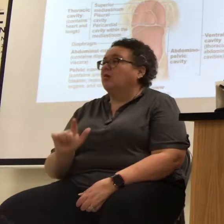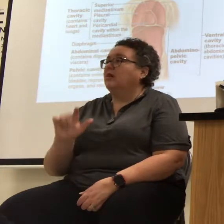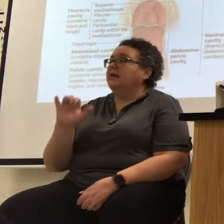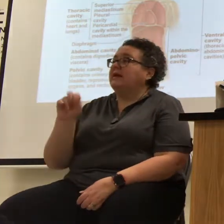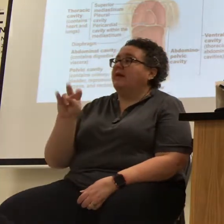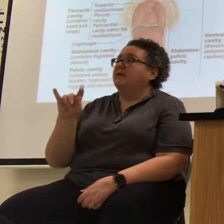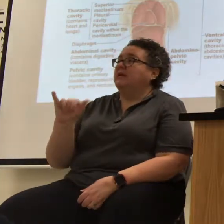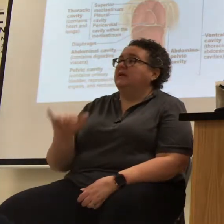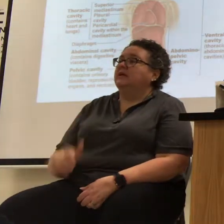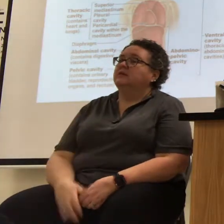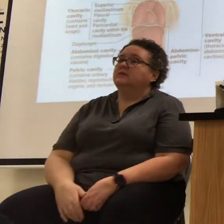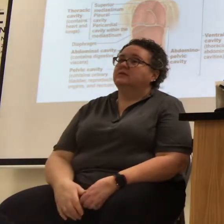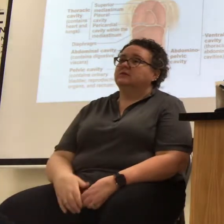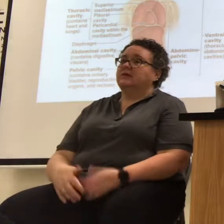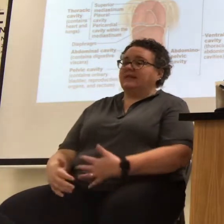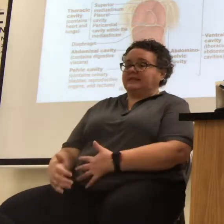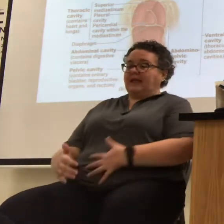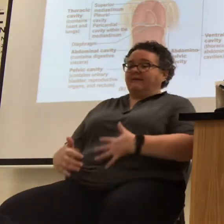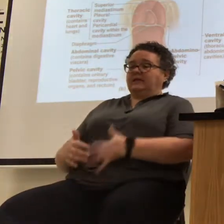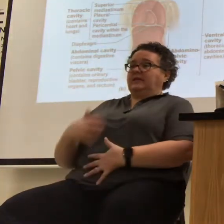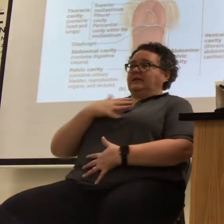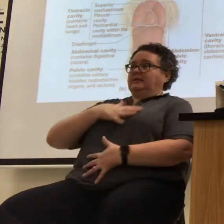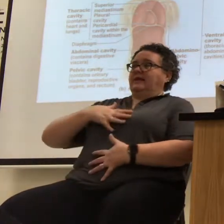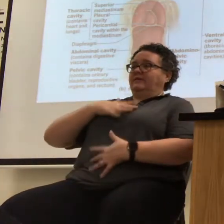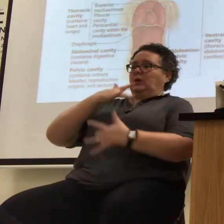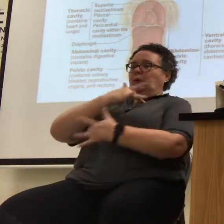abdominal cavities.